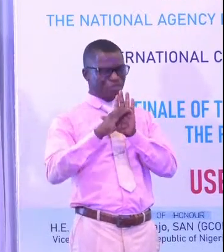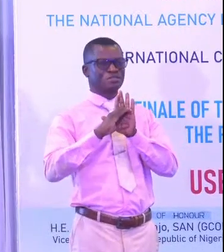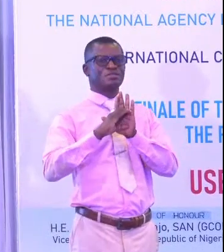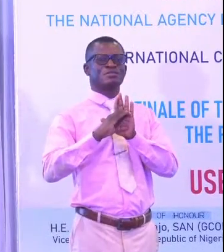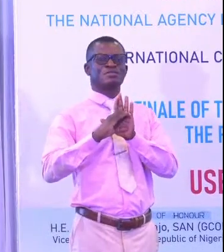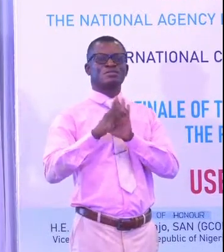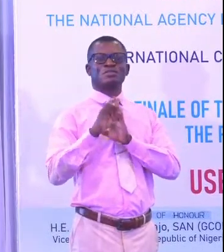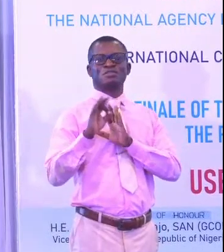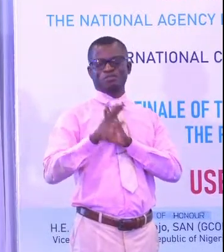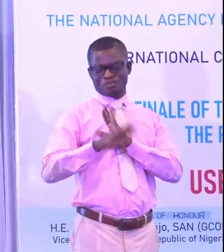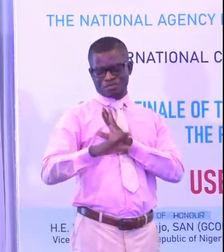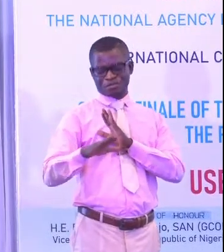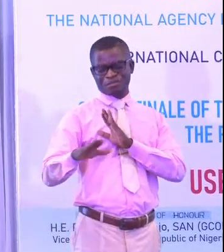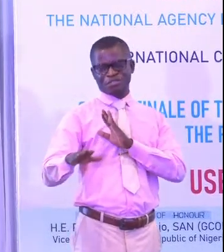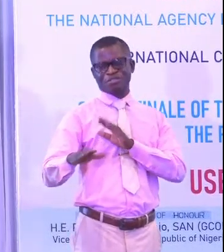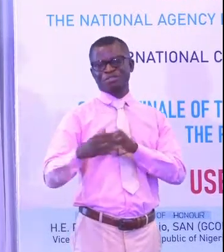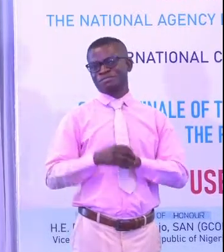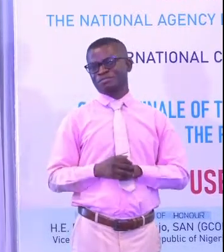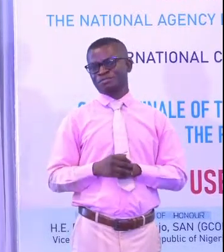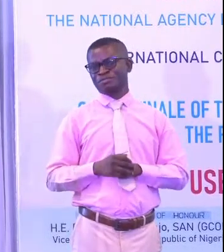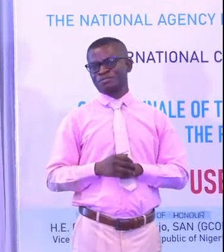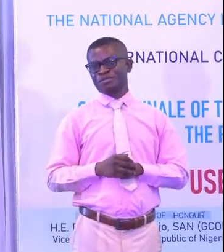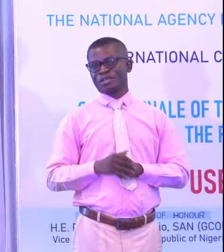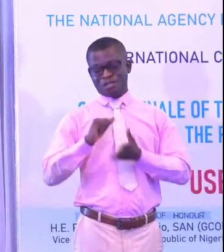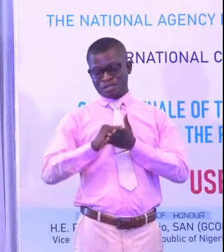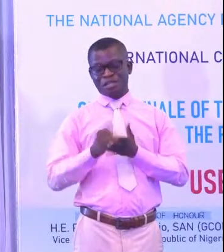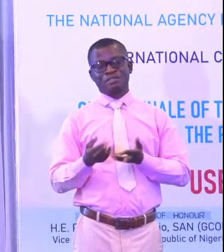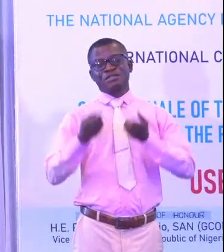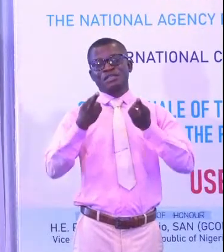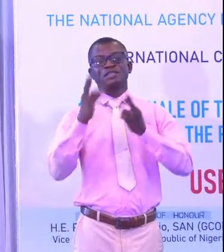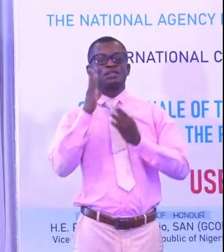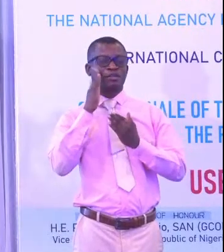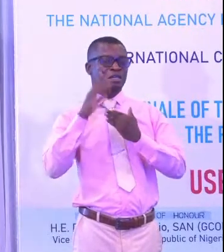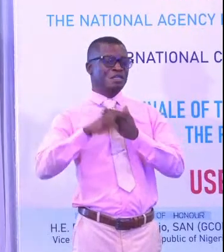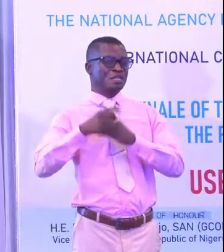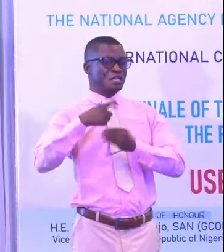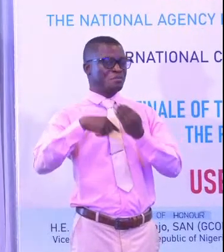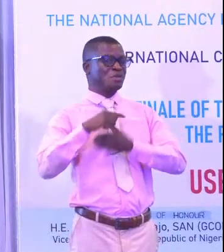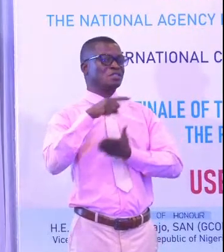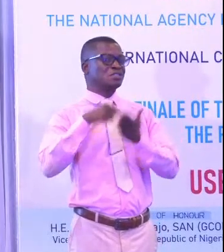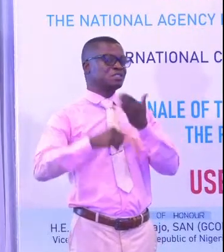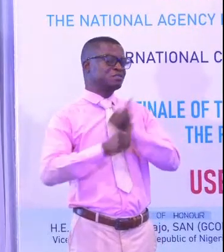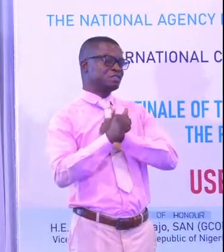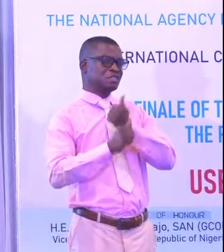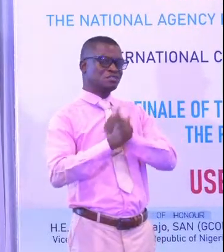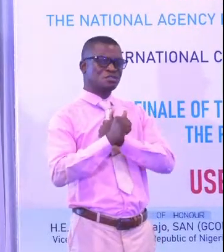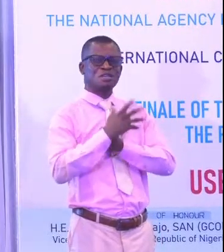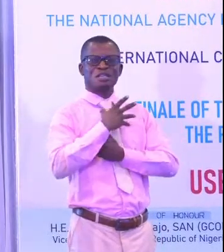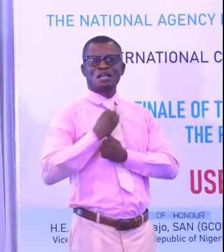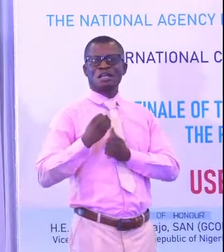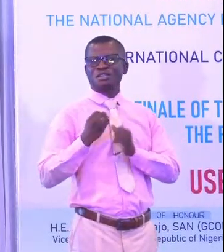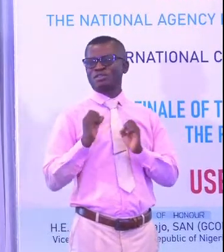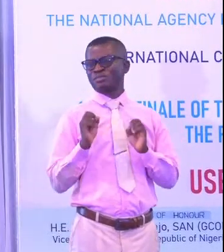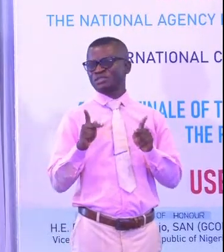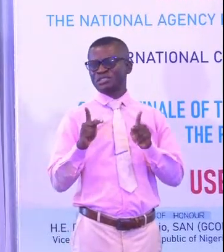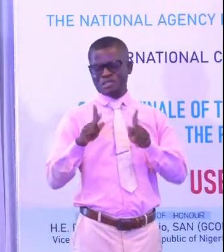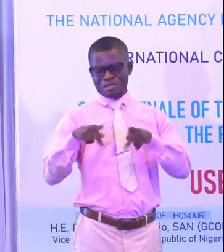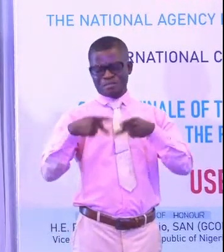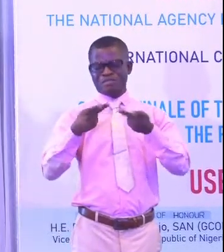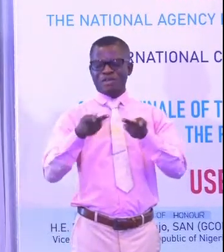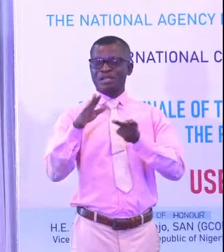children. Now, obviously, raising awareness about these dangers as well as about the opportunities provided